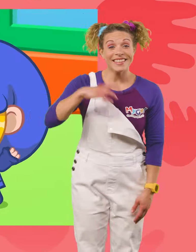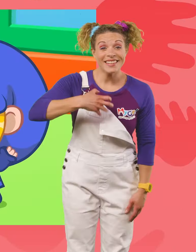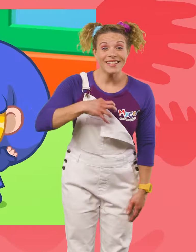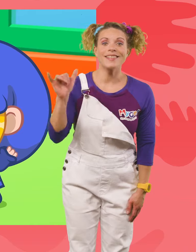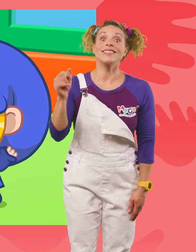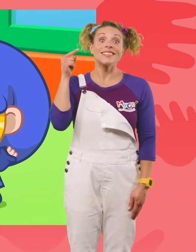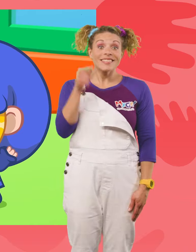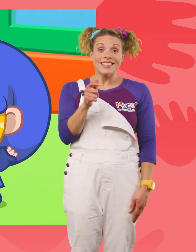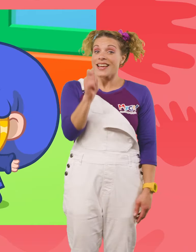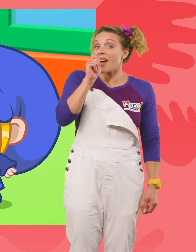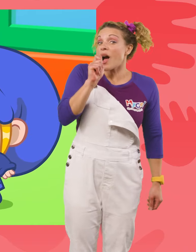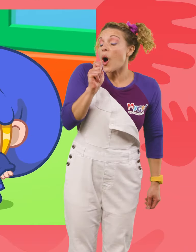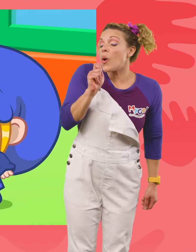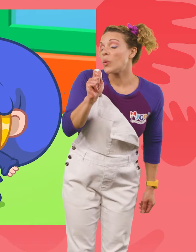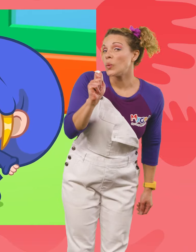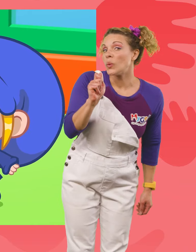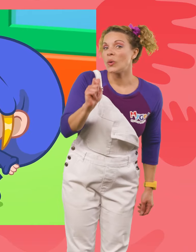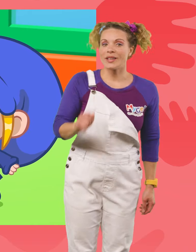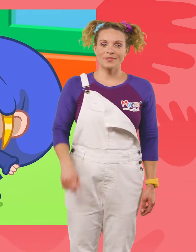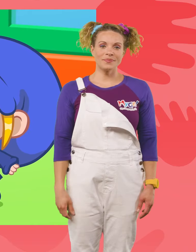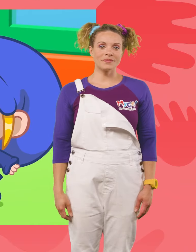Look, Morphle, like this.